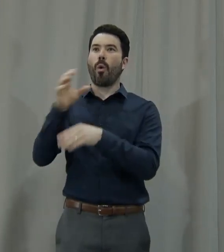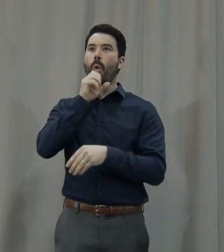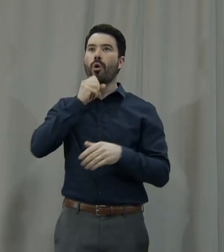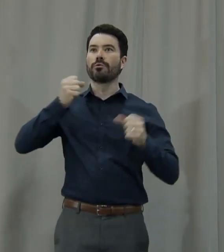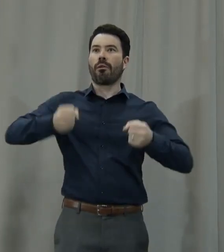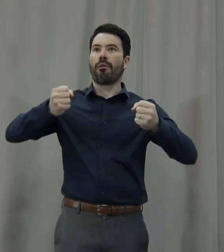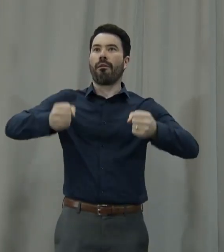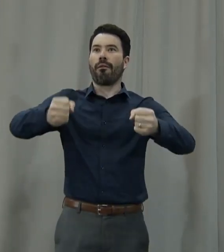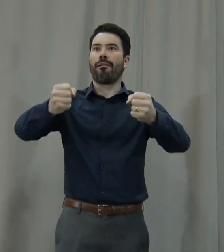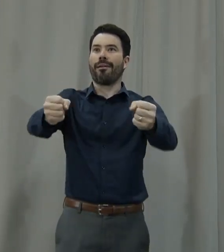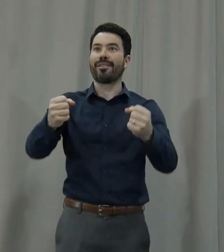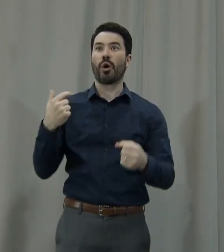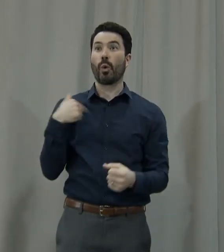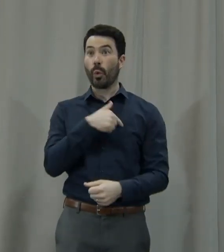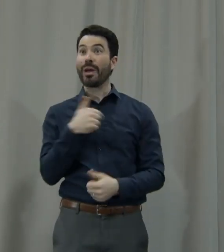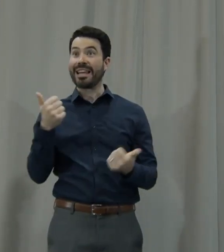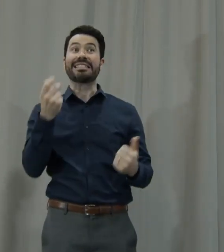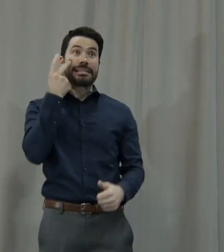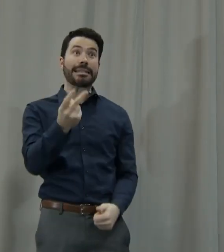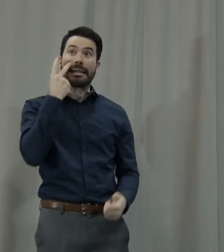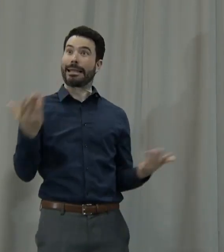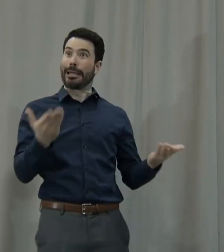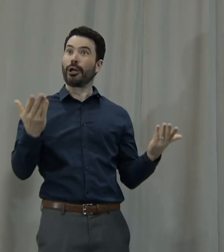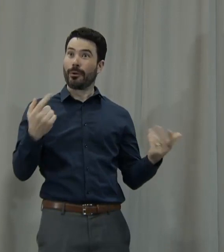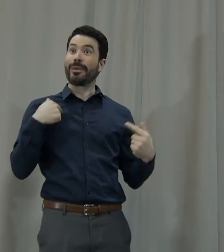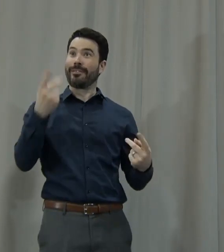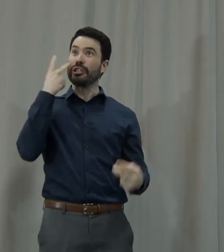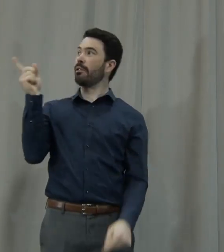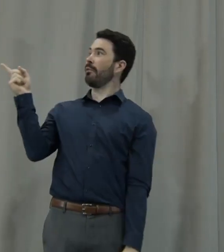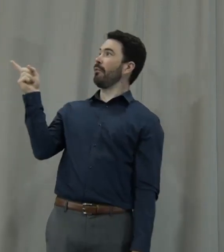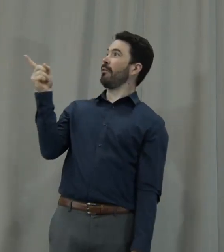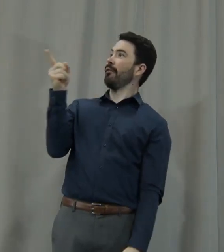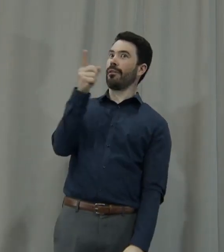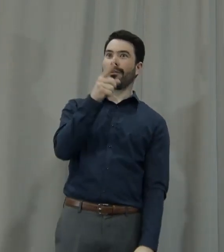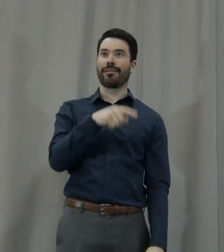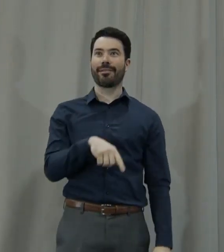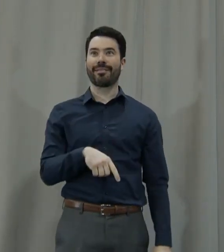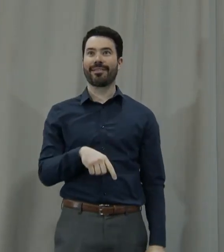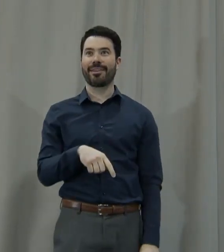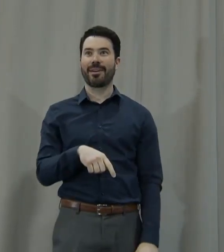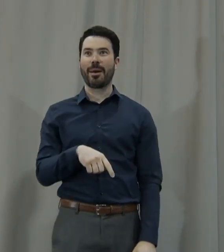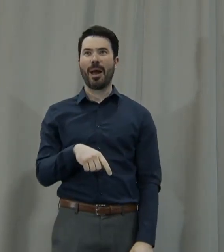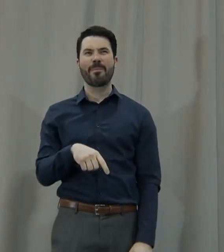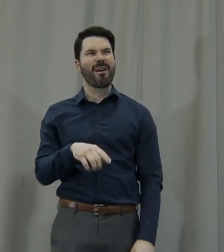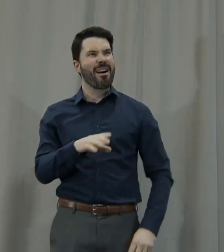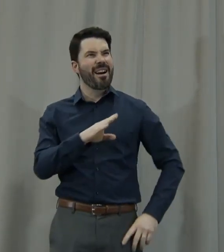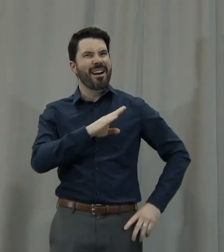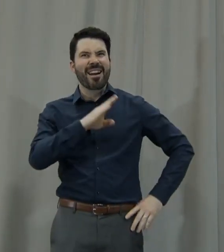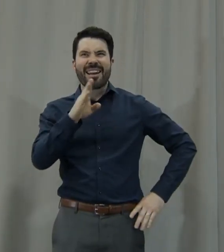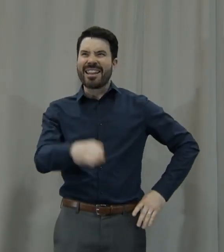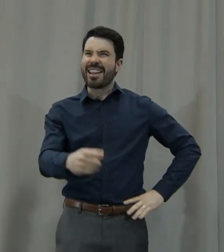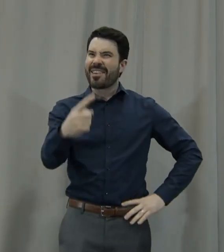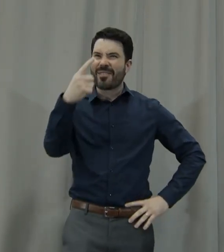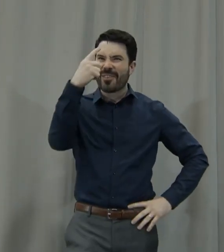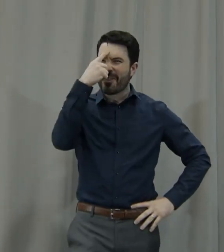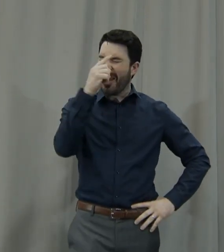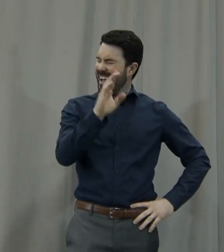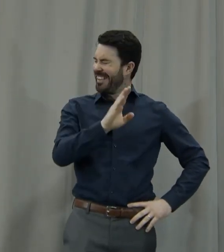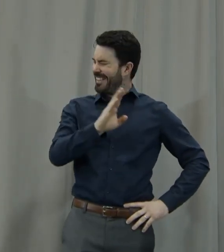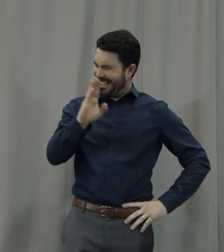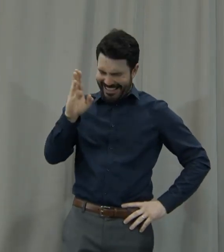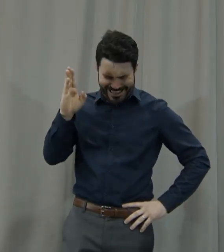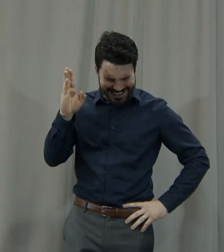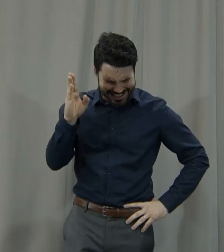the way here. And who would have thought? Who would have thought? I certainly didn't think